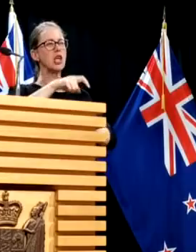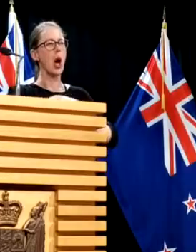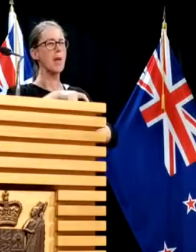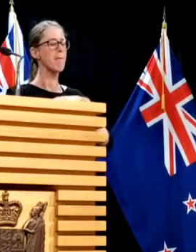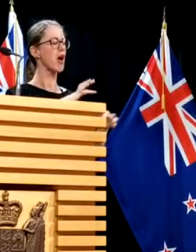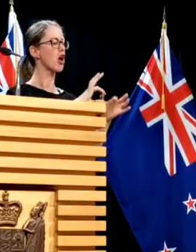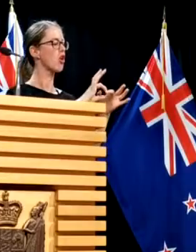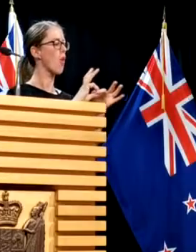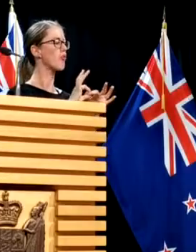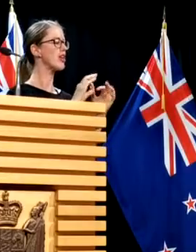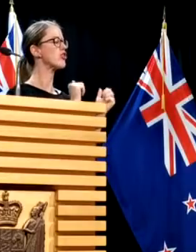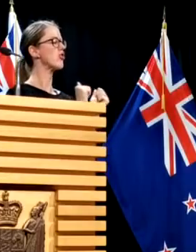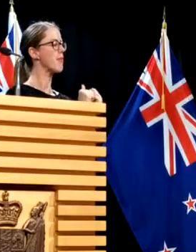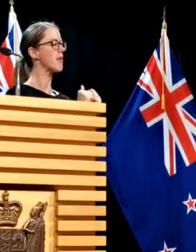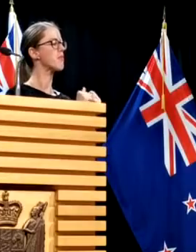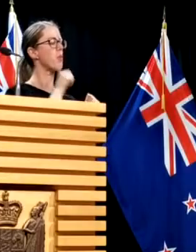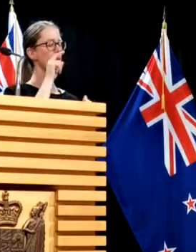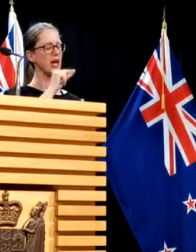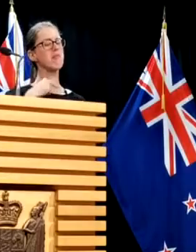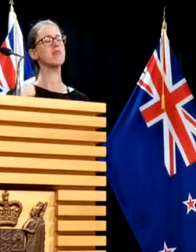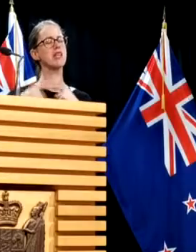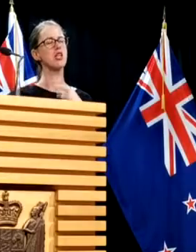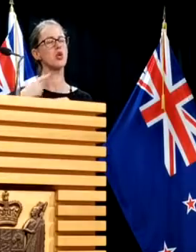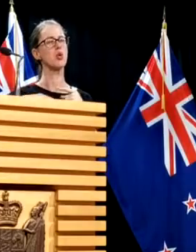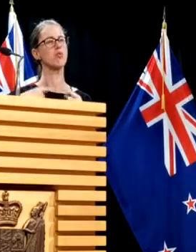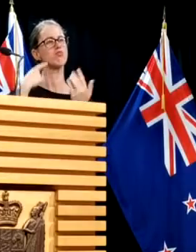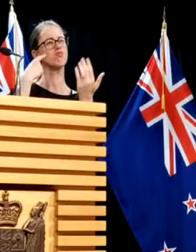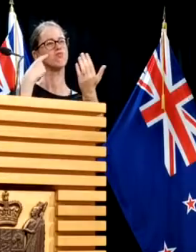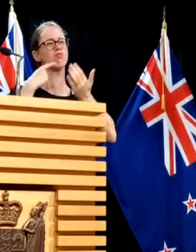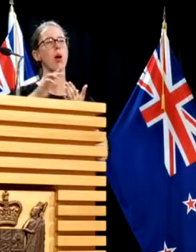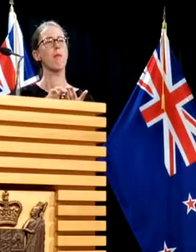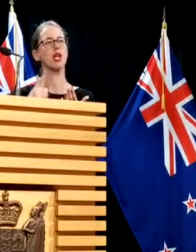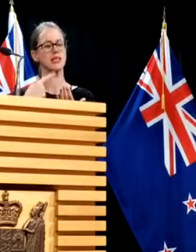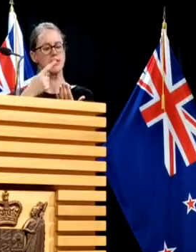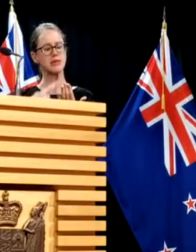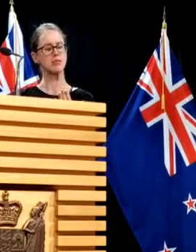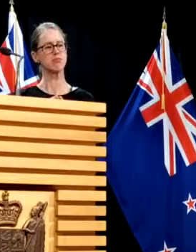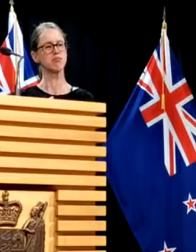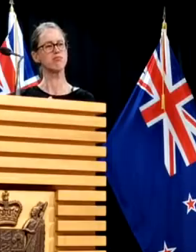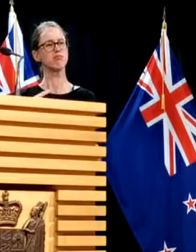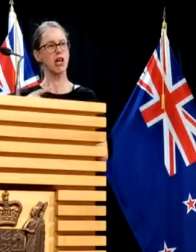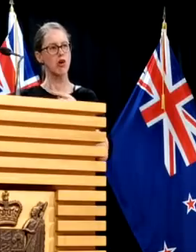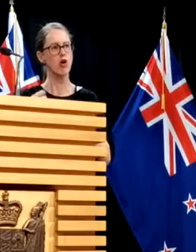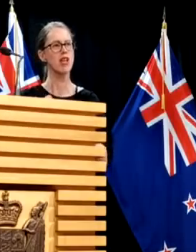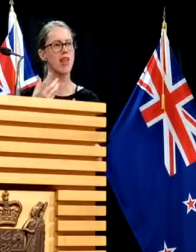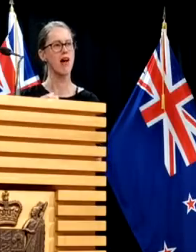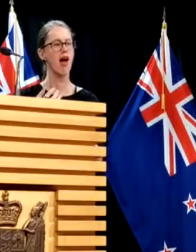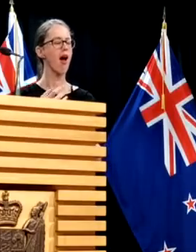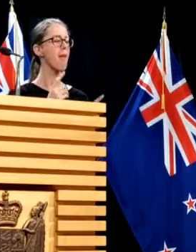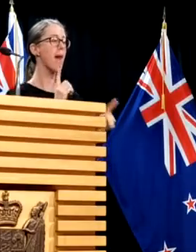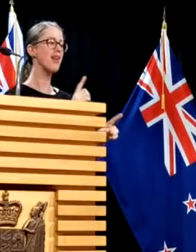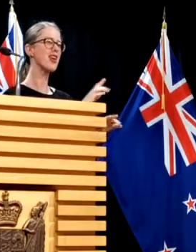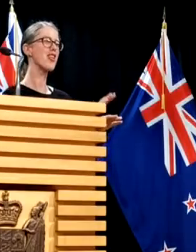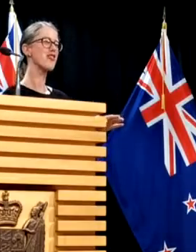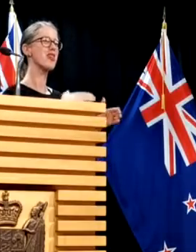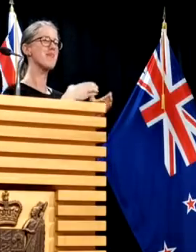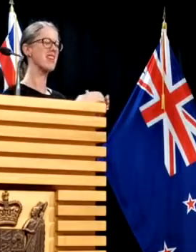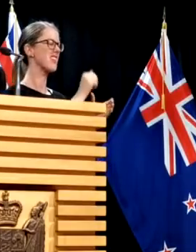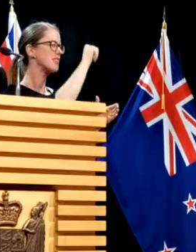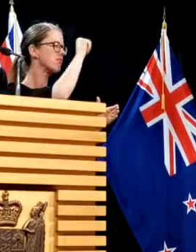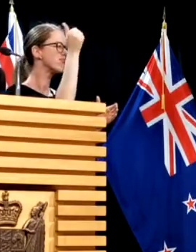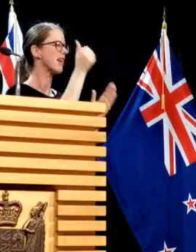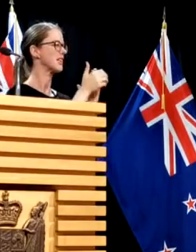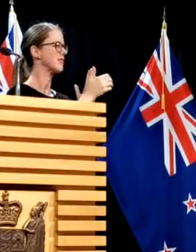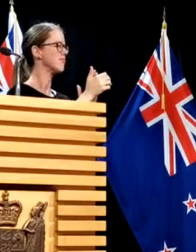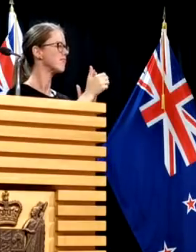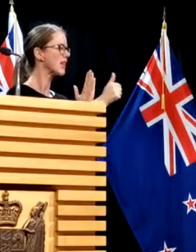benefit of continuing with a strong mandate and delivering on those things that we campaigned on, whilst using the skills and expertise that exist in the Green